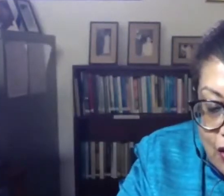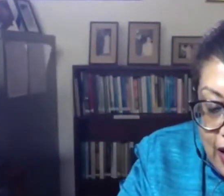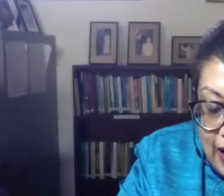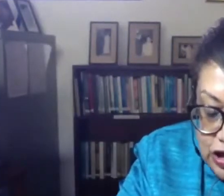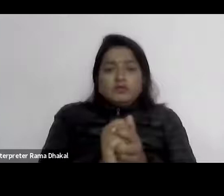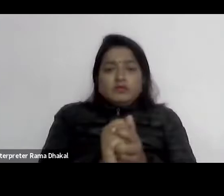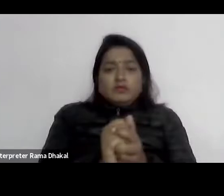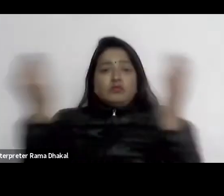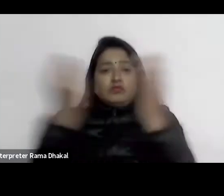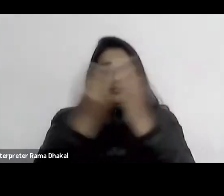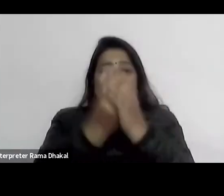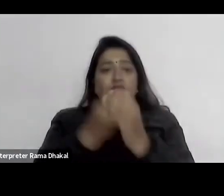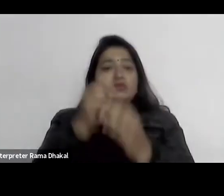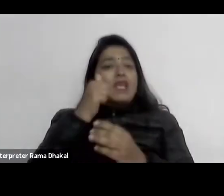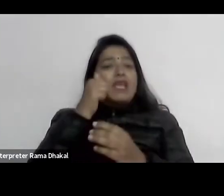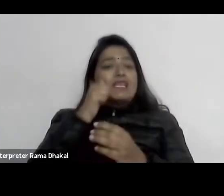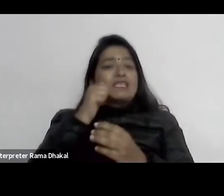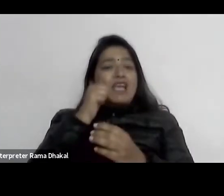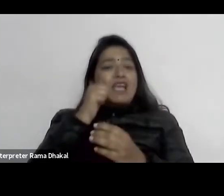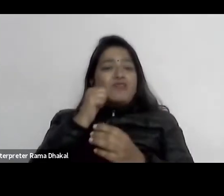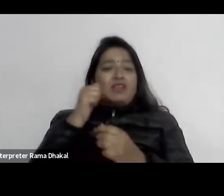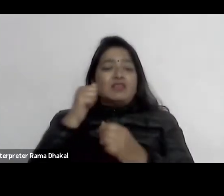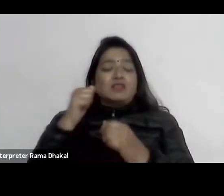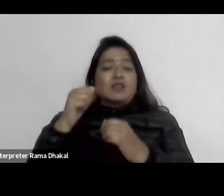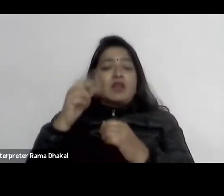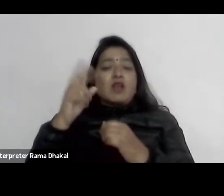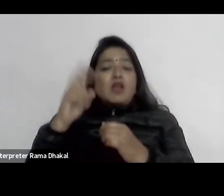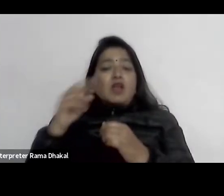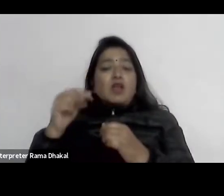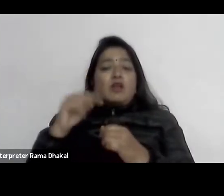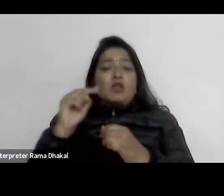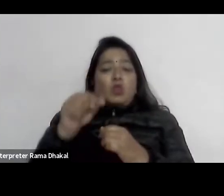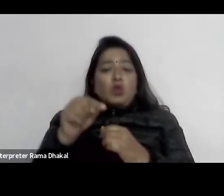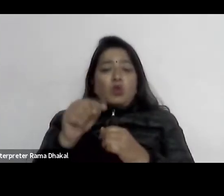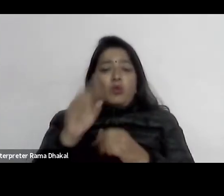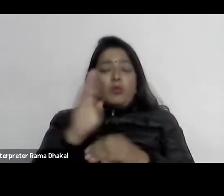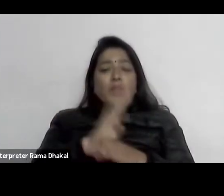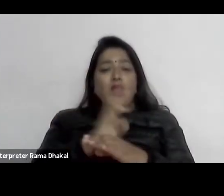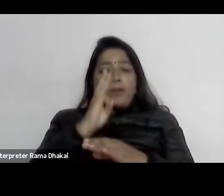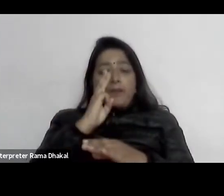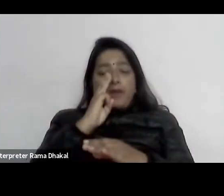together on HIV AIDS, but now over time they've got